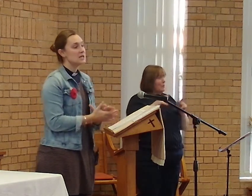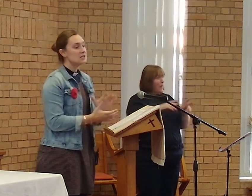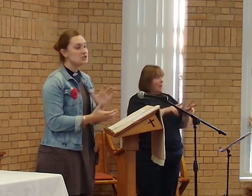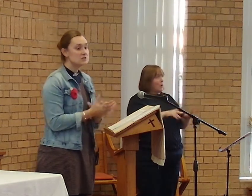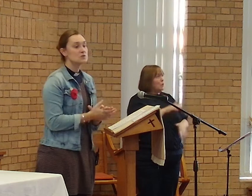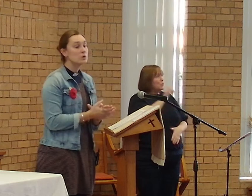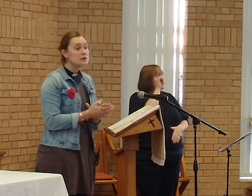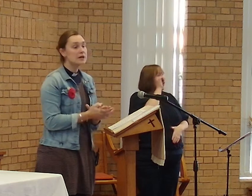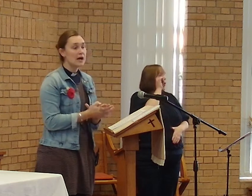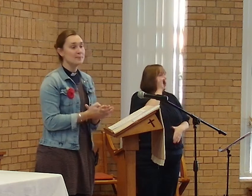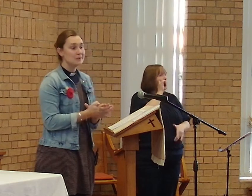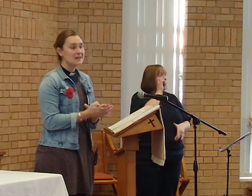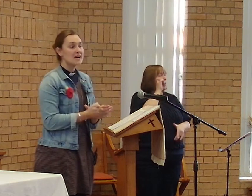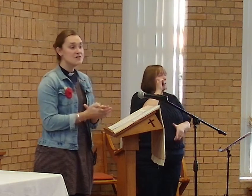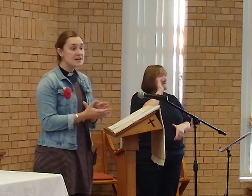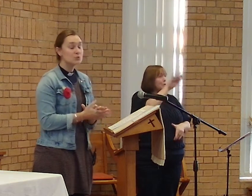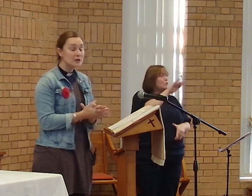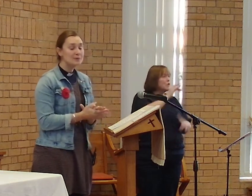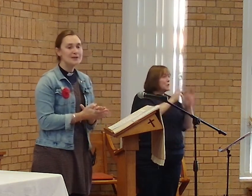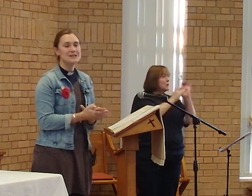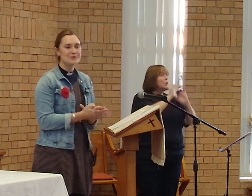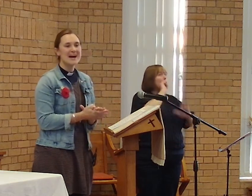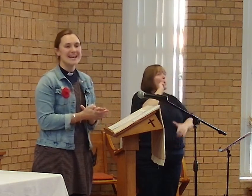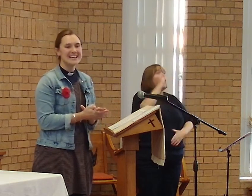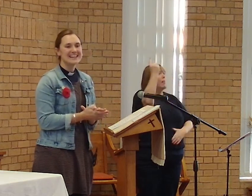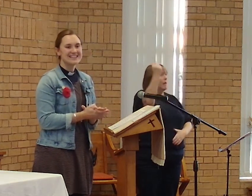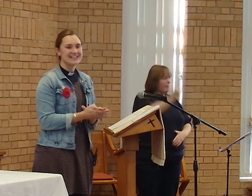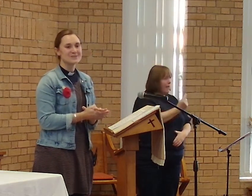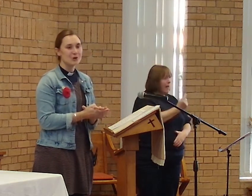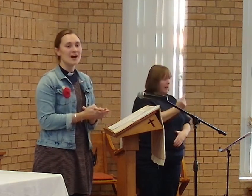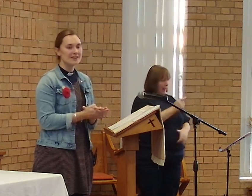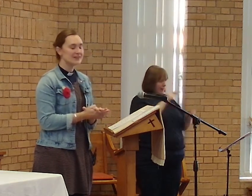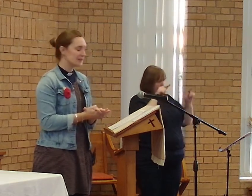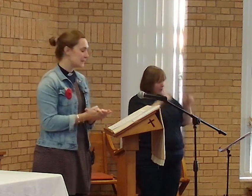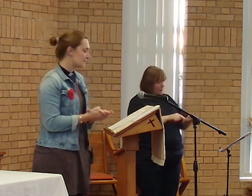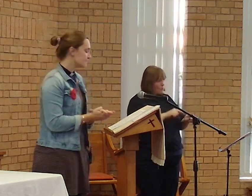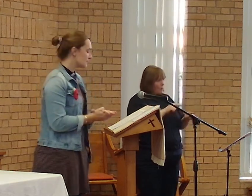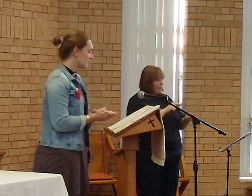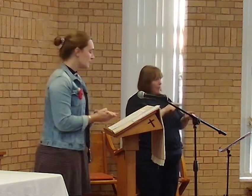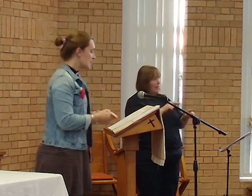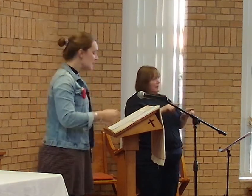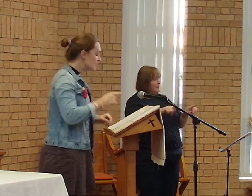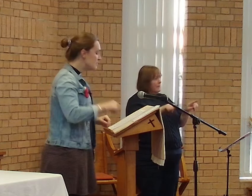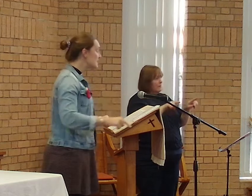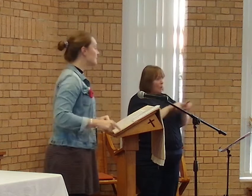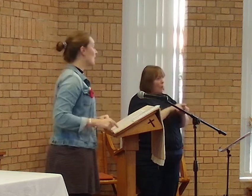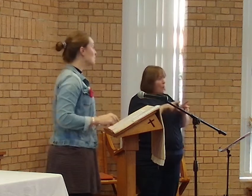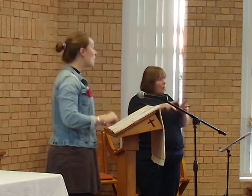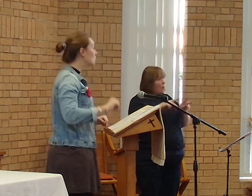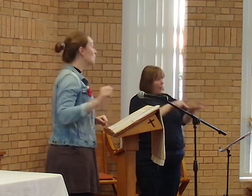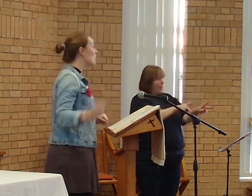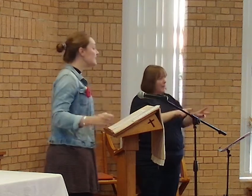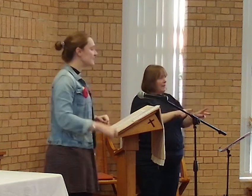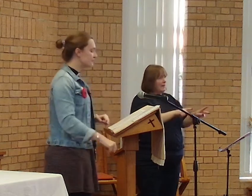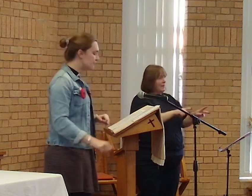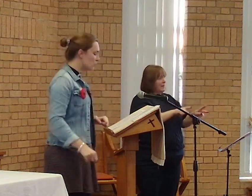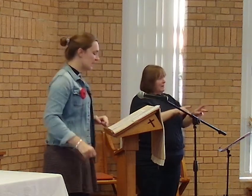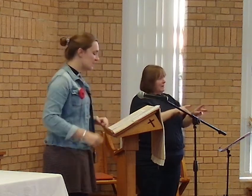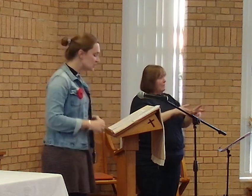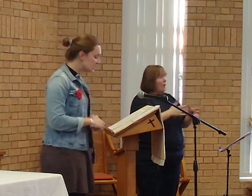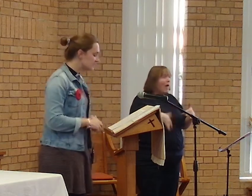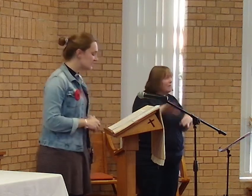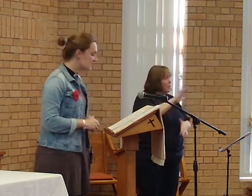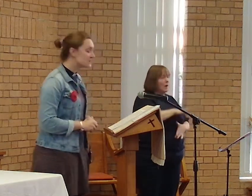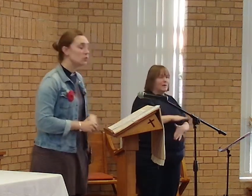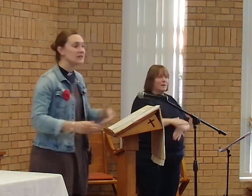day Jesus will come and this will be the way things work. In the meantime, while we're waiting for